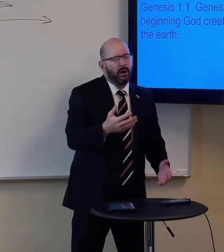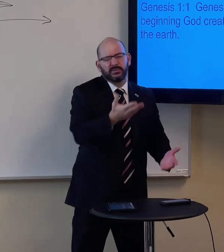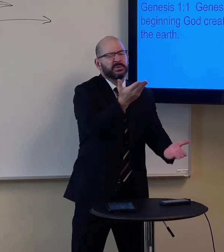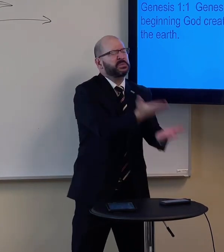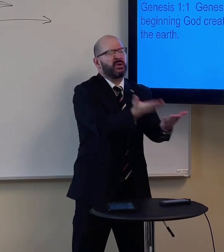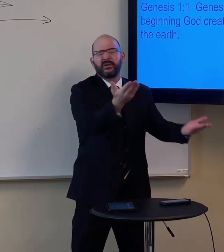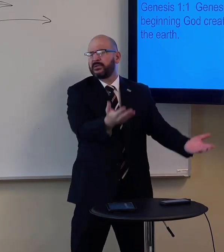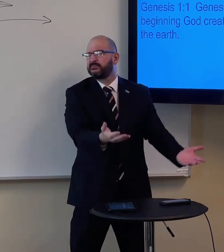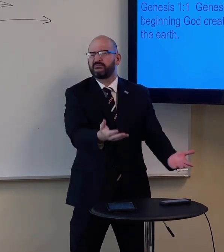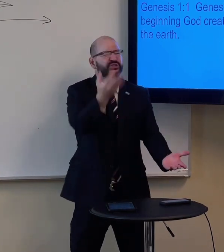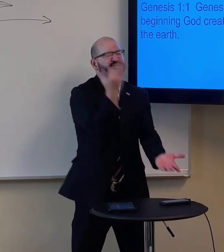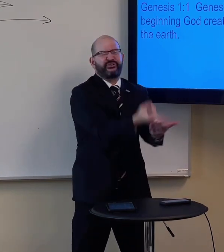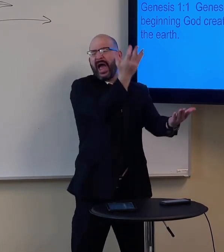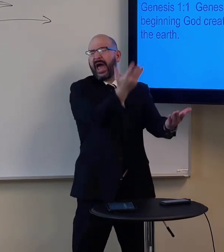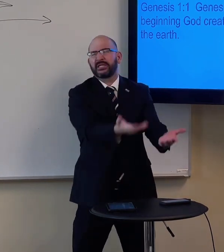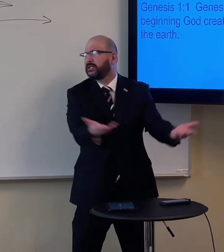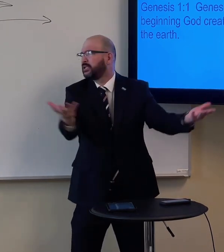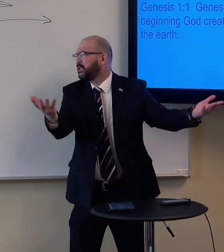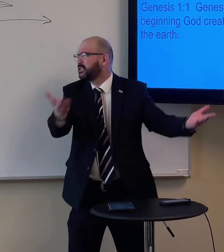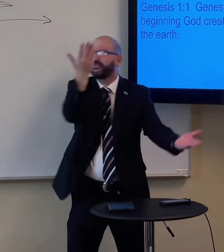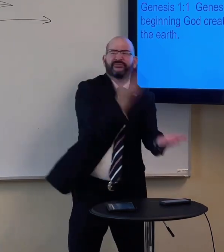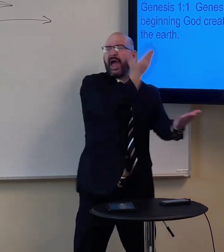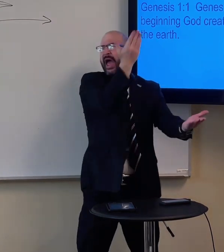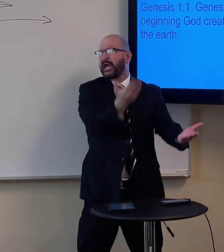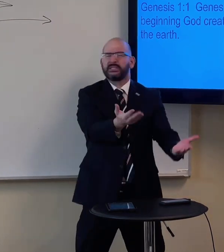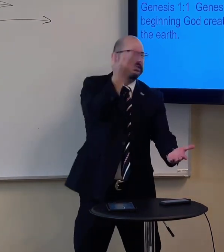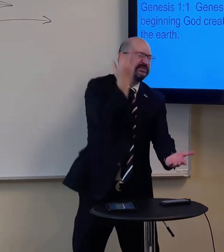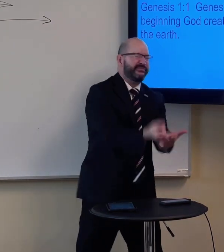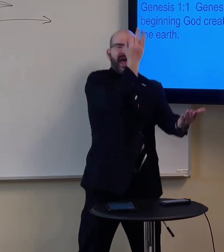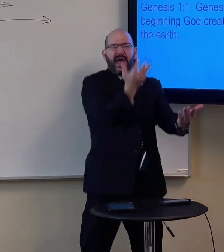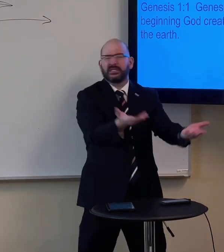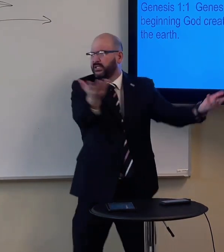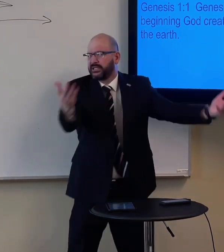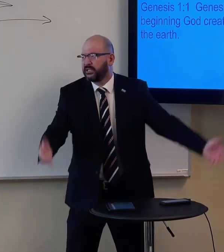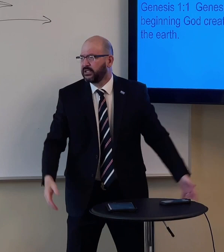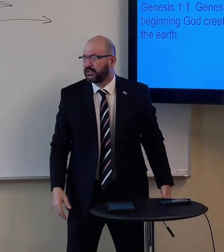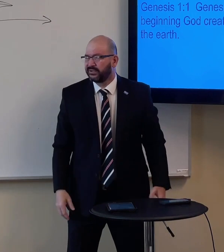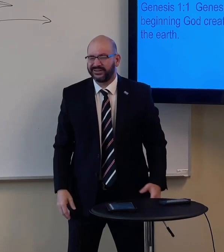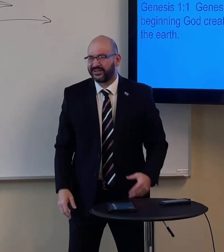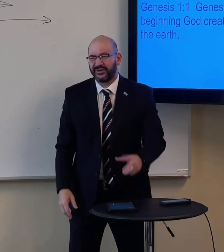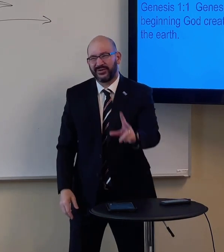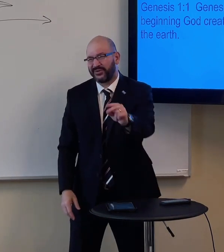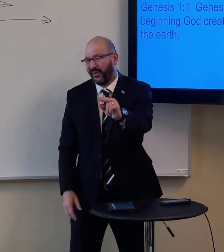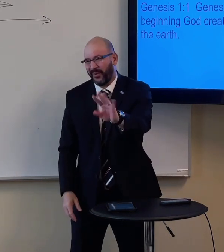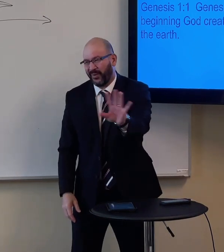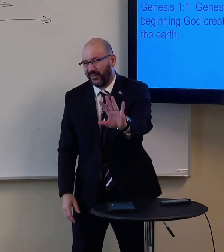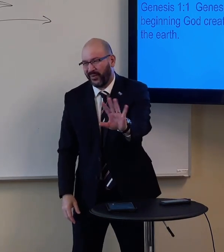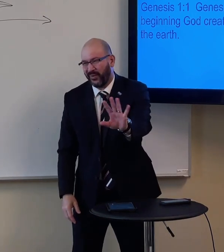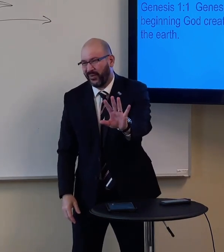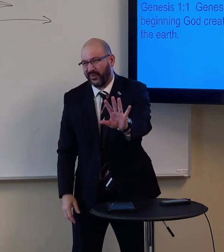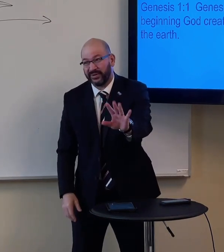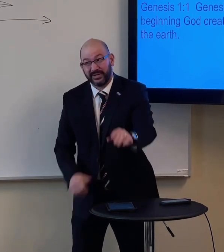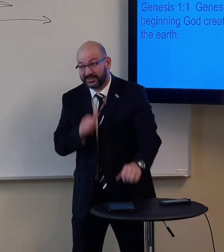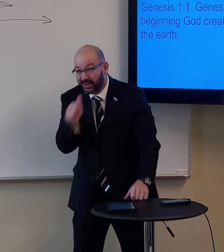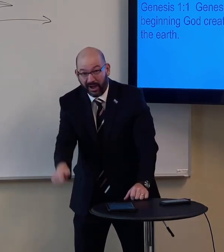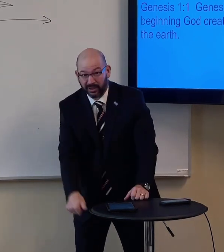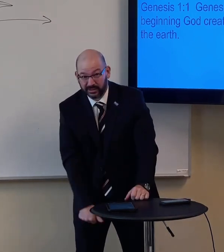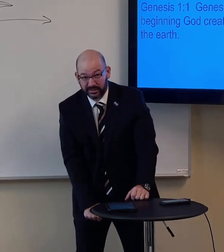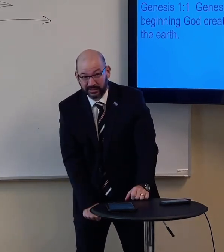you say, oh, it's, it's got to be proven. It's, there's a fact here, here's a fact here. It's not a fact. It's not.